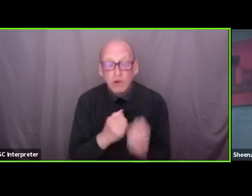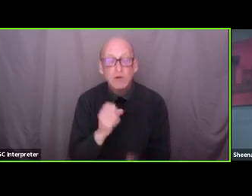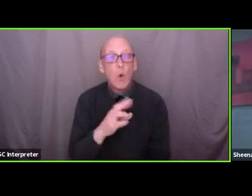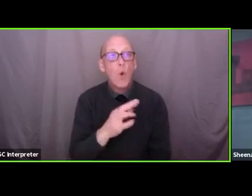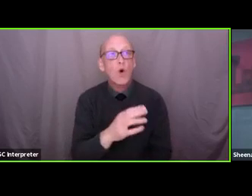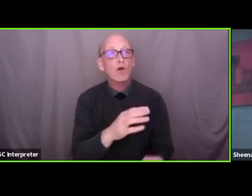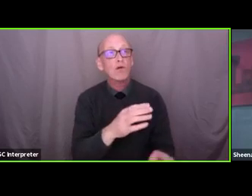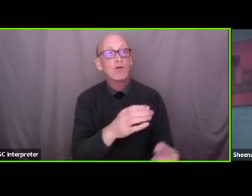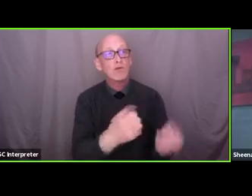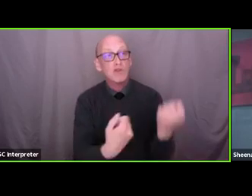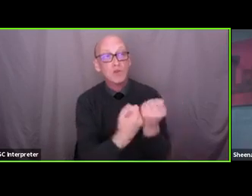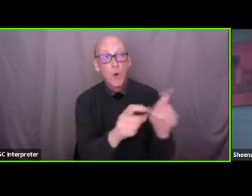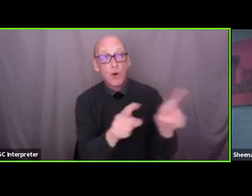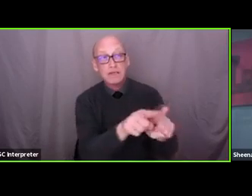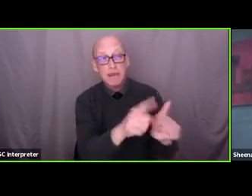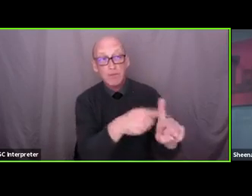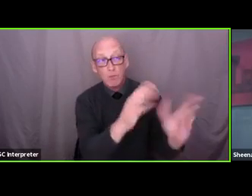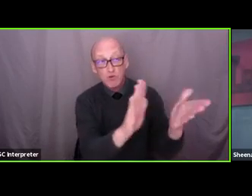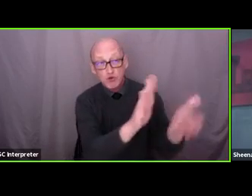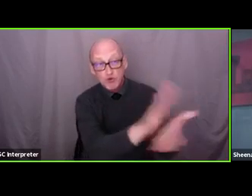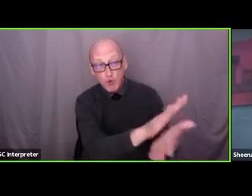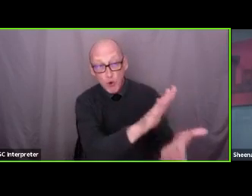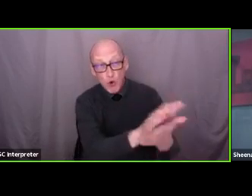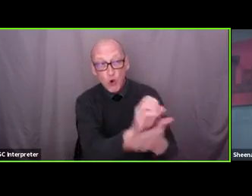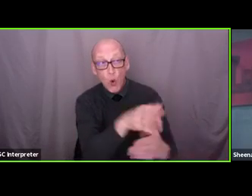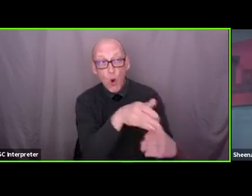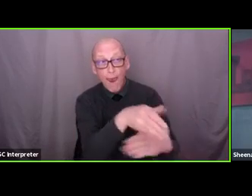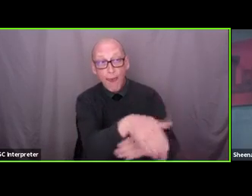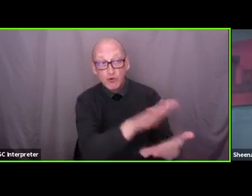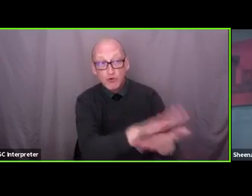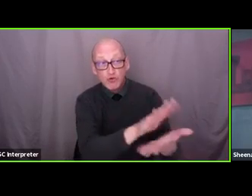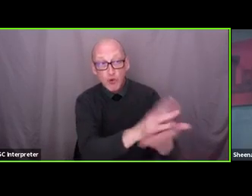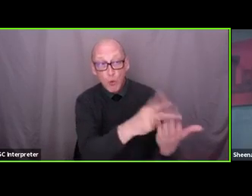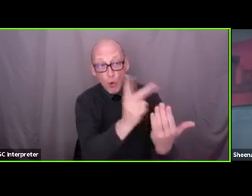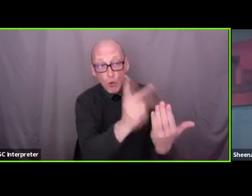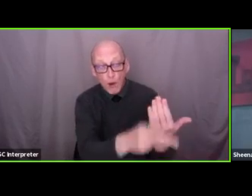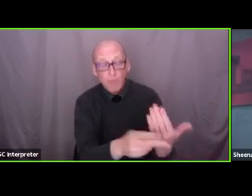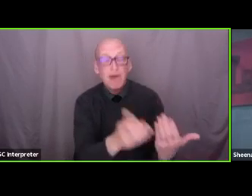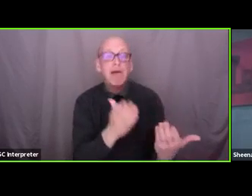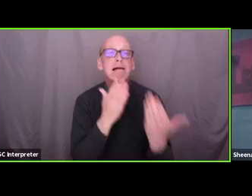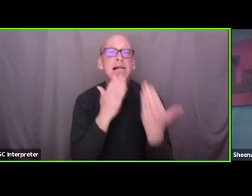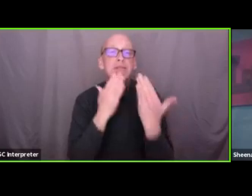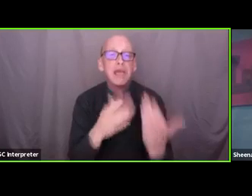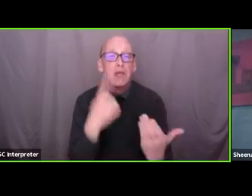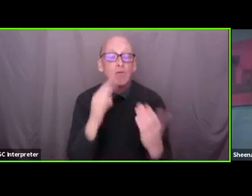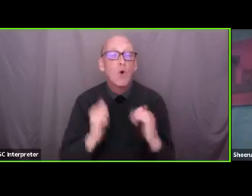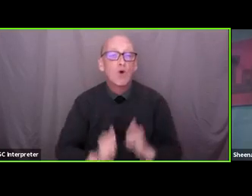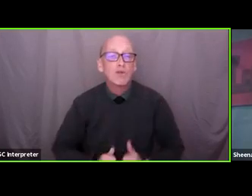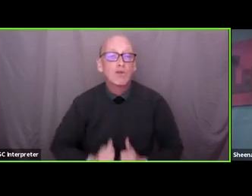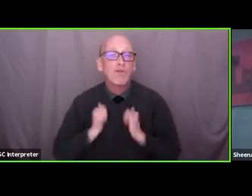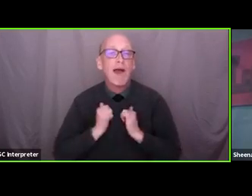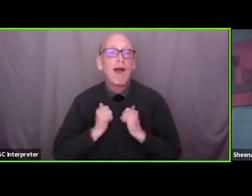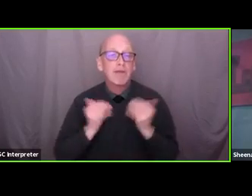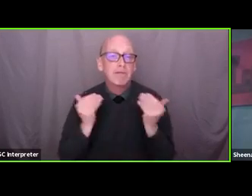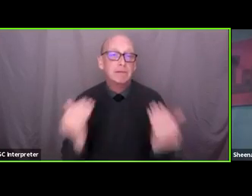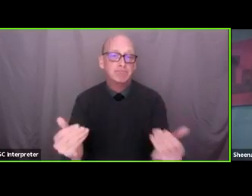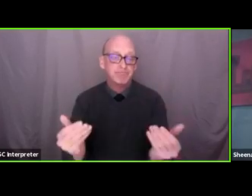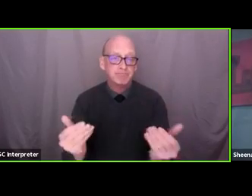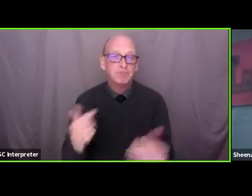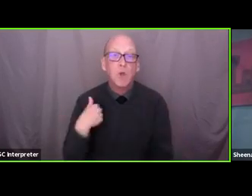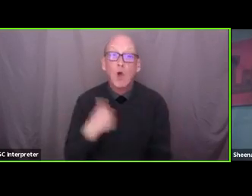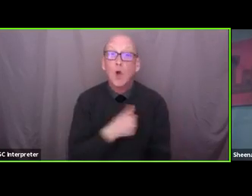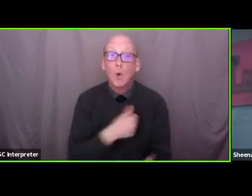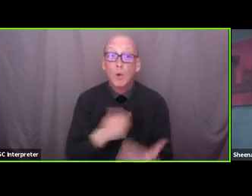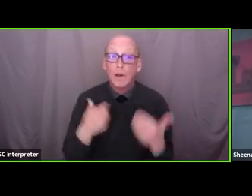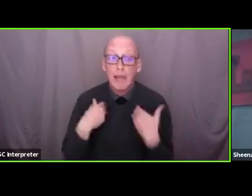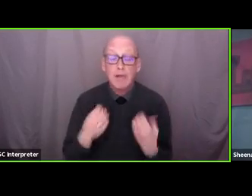schools or any other kind of like after school programs. So thank you for surviving. And we do have a lot of